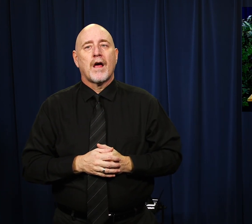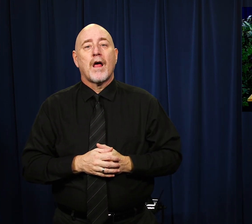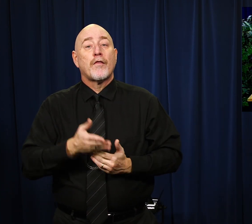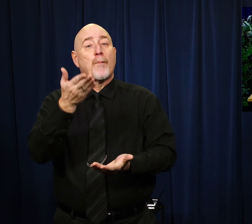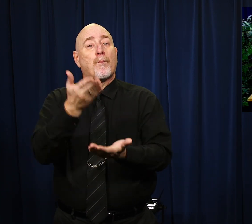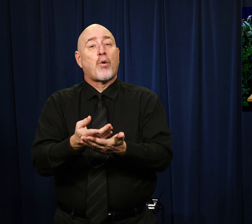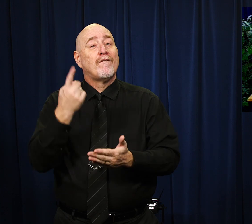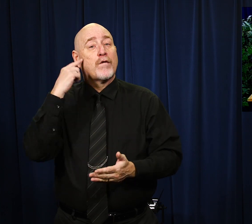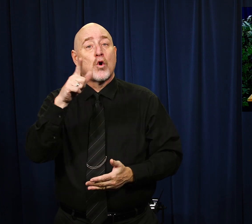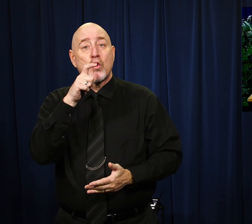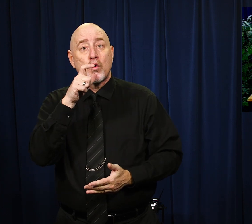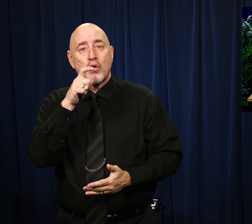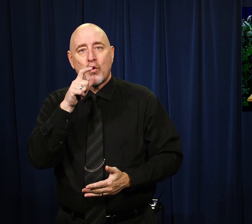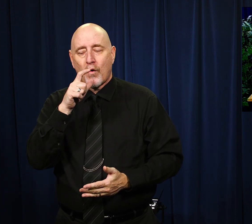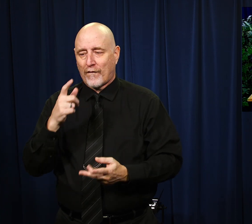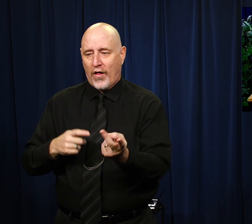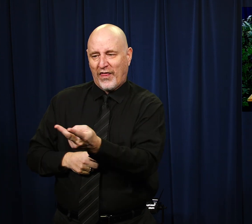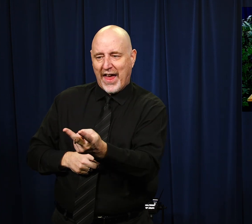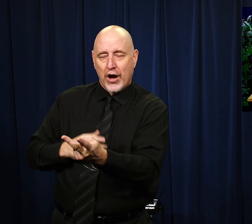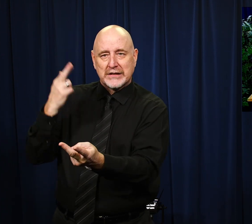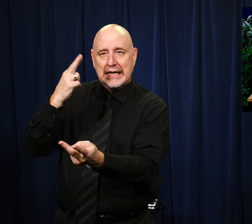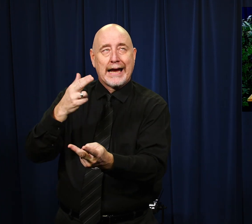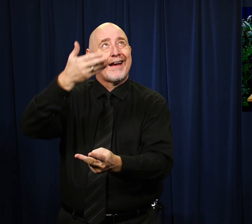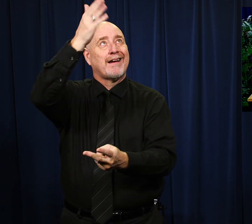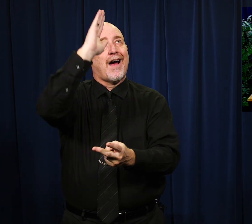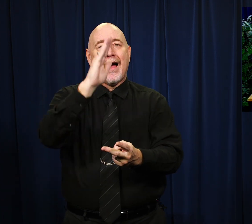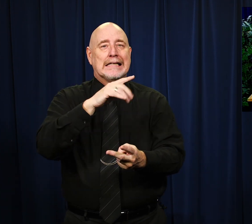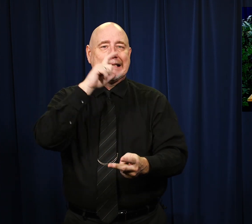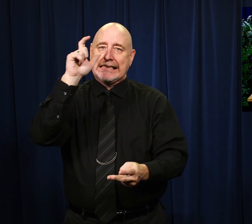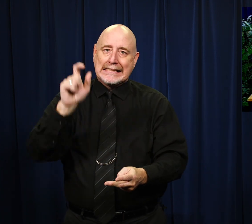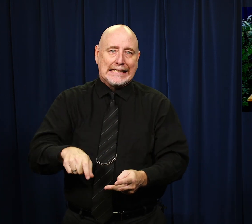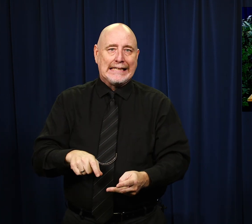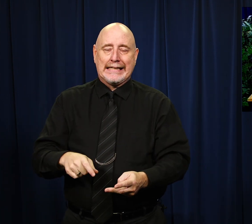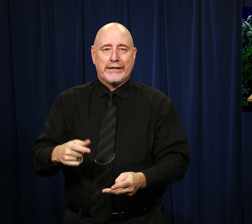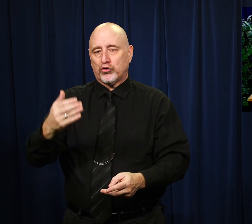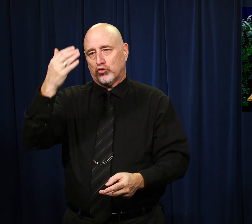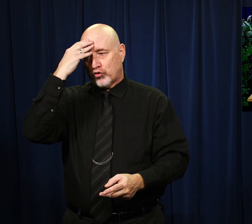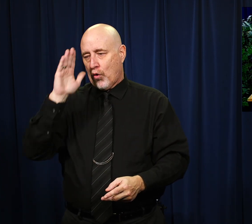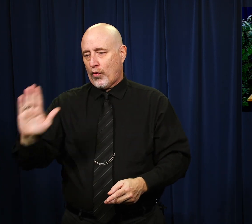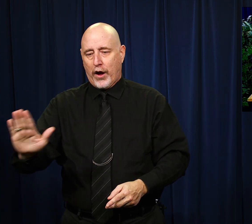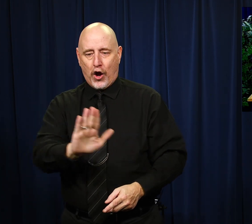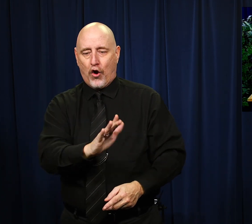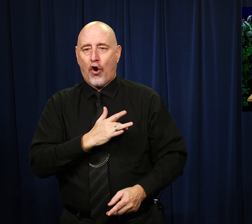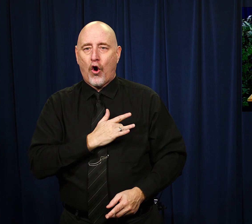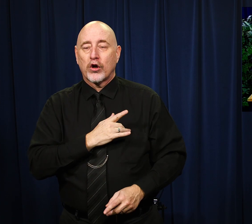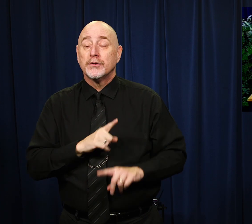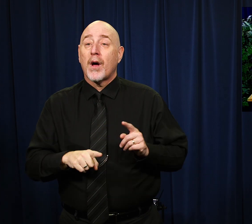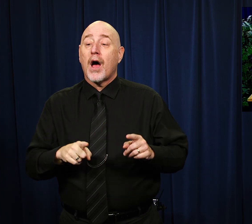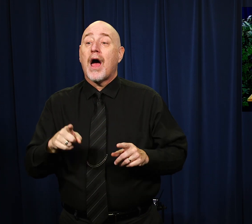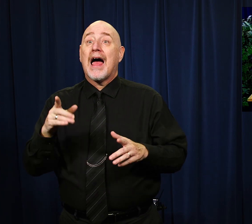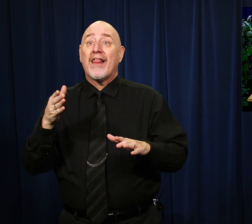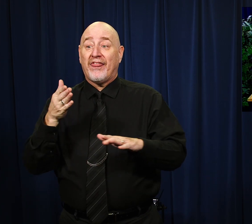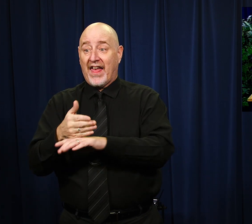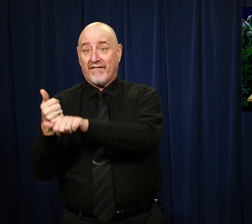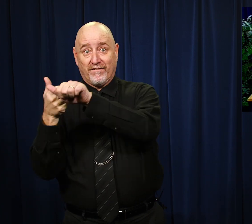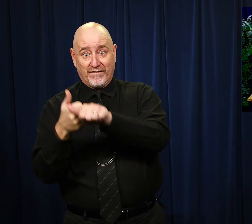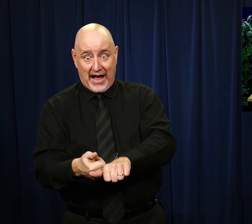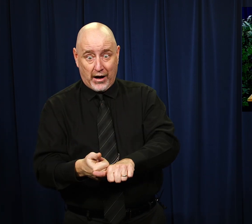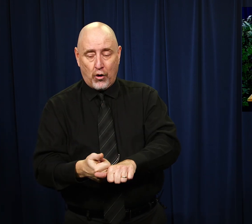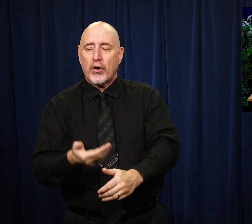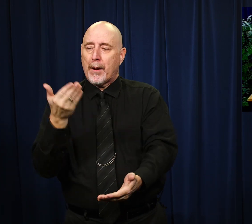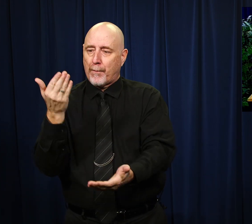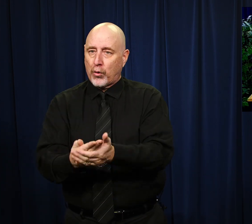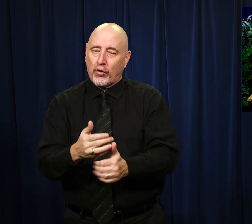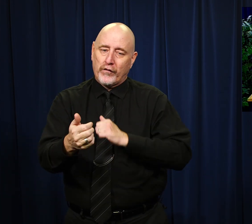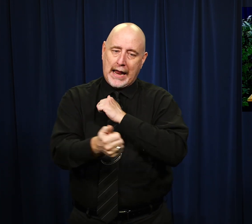sake, not for God's sake. God didn't have to have this to know what was in their hearts, but this then proved to themselves. It proved